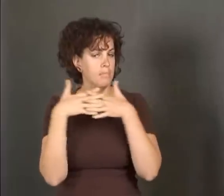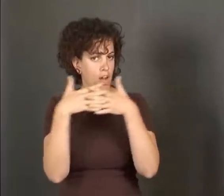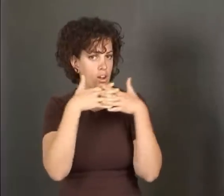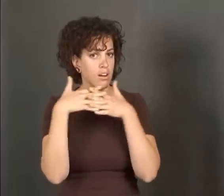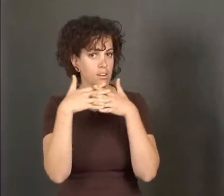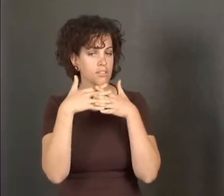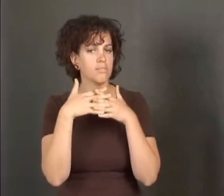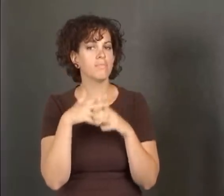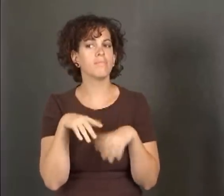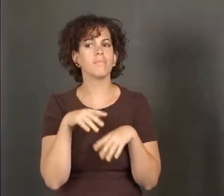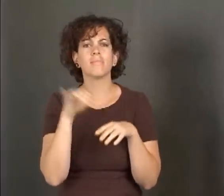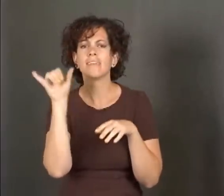ASL is used only in America.